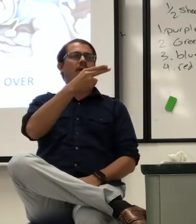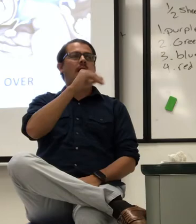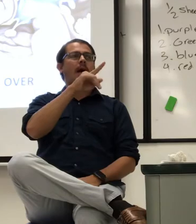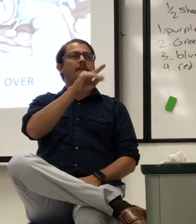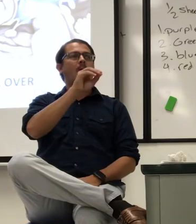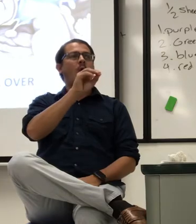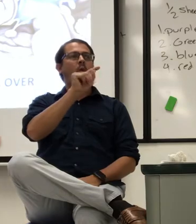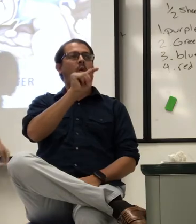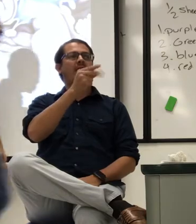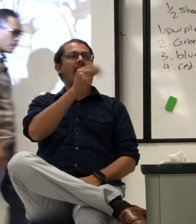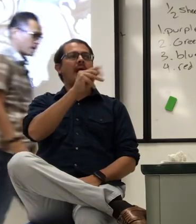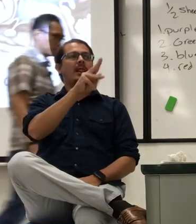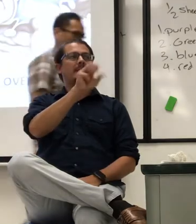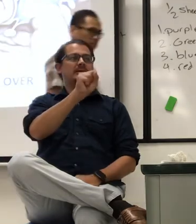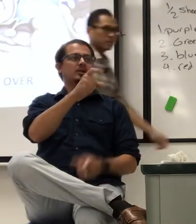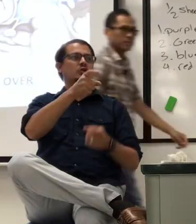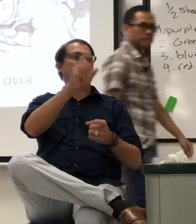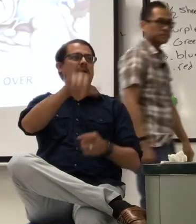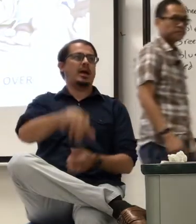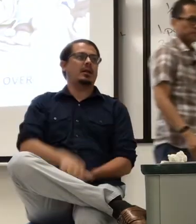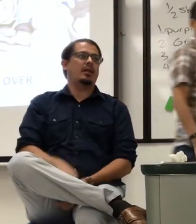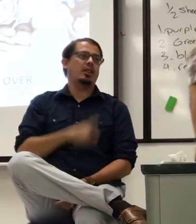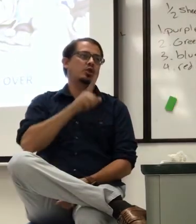that. The true master.